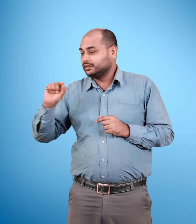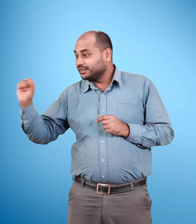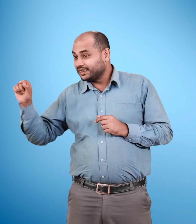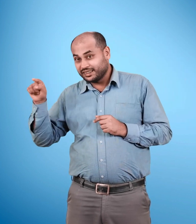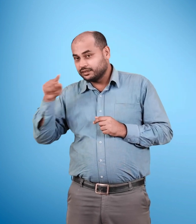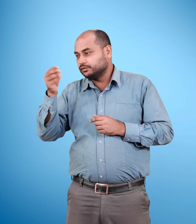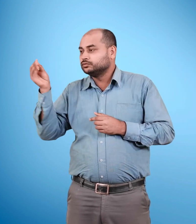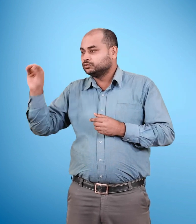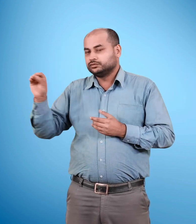blank.